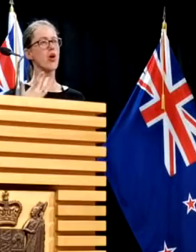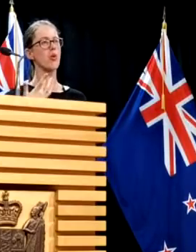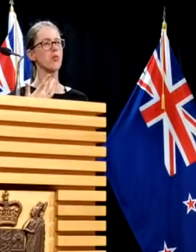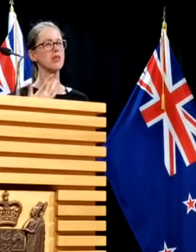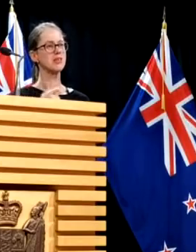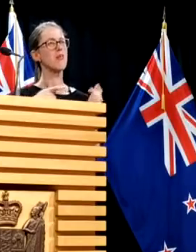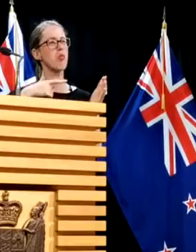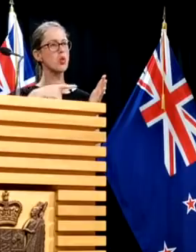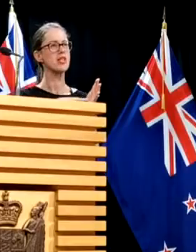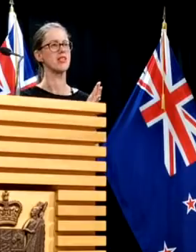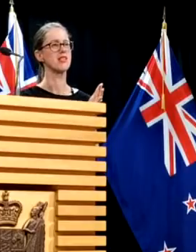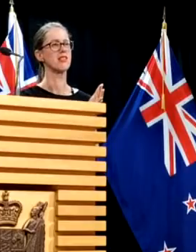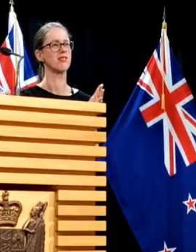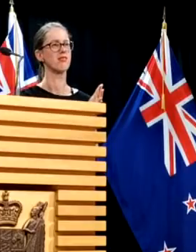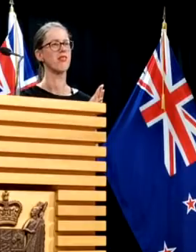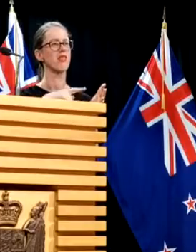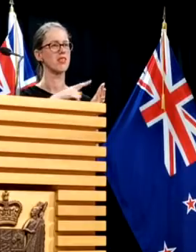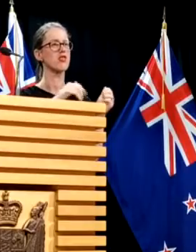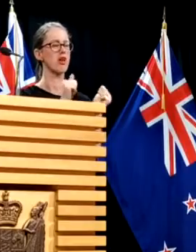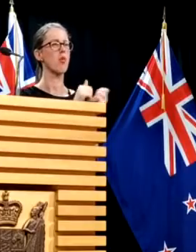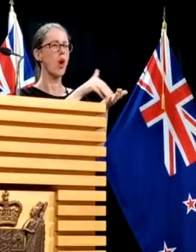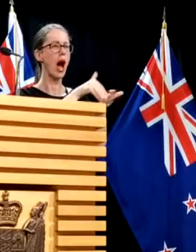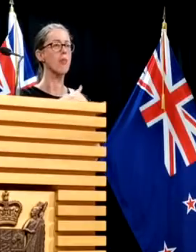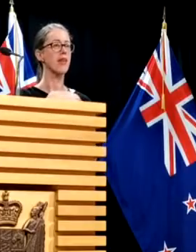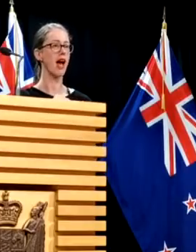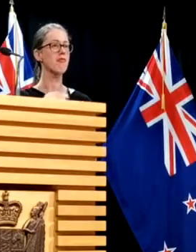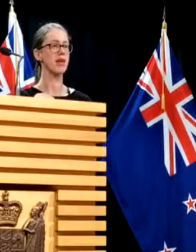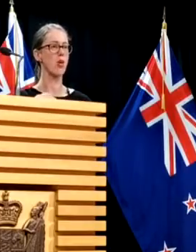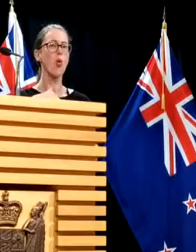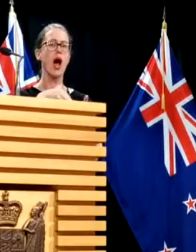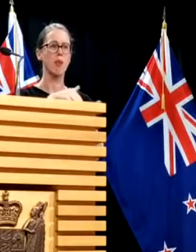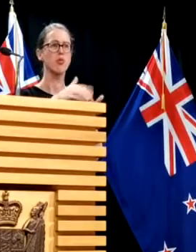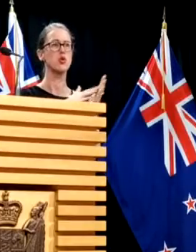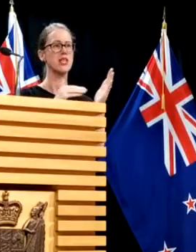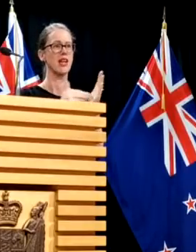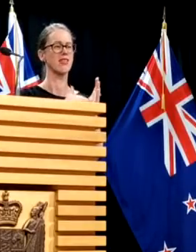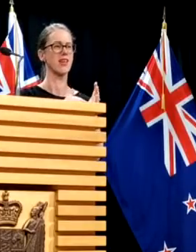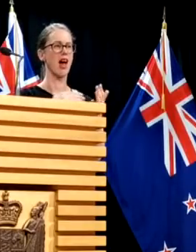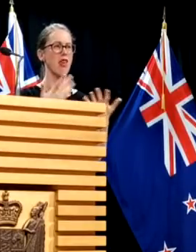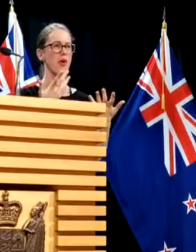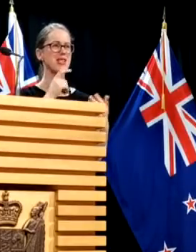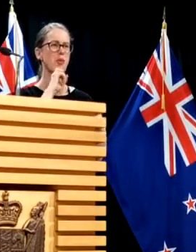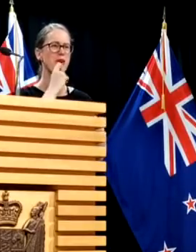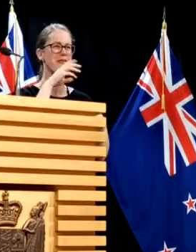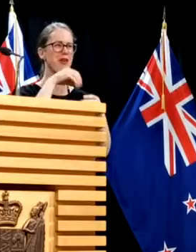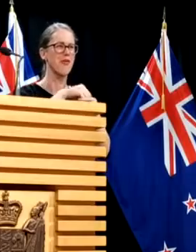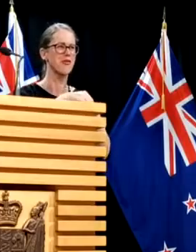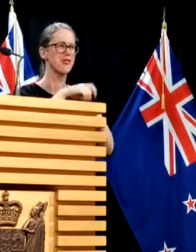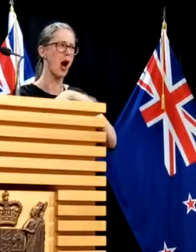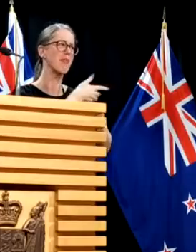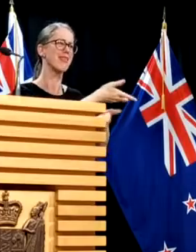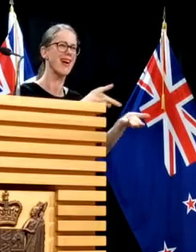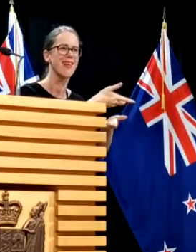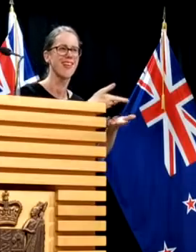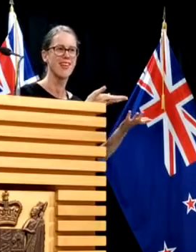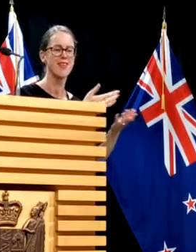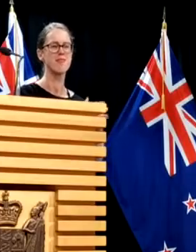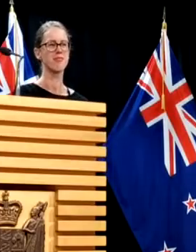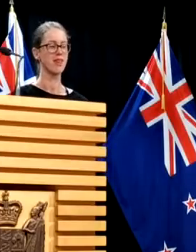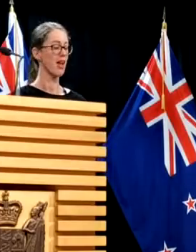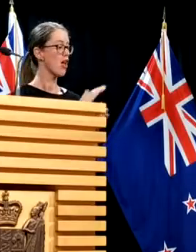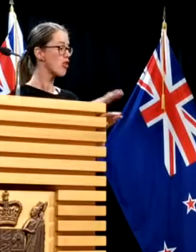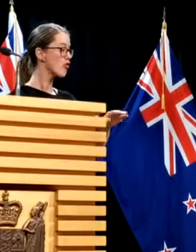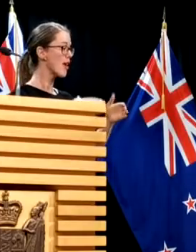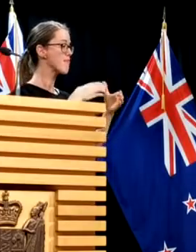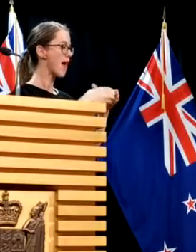best interests of the government and also for New Zealand. Now, my view is that there are skills and